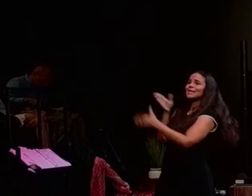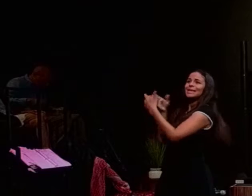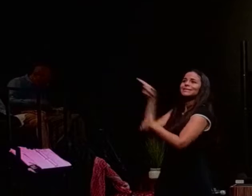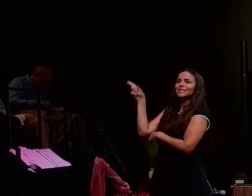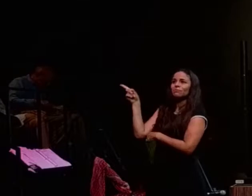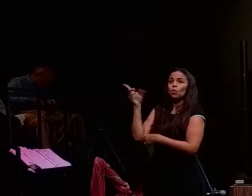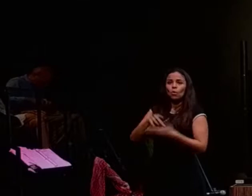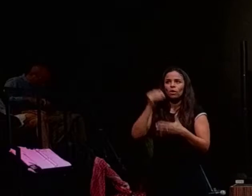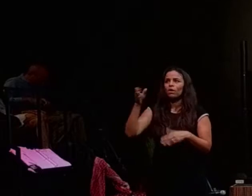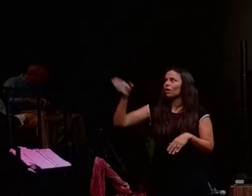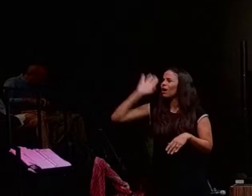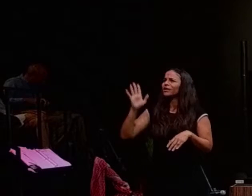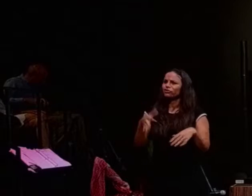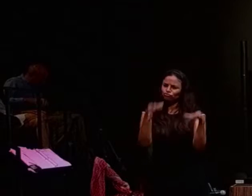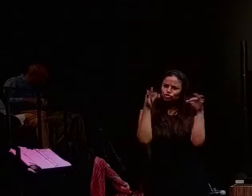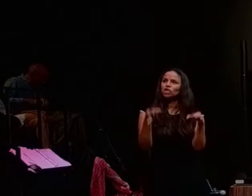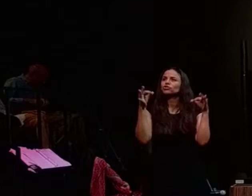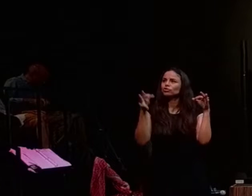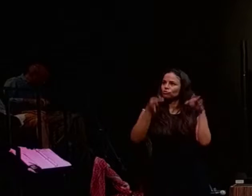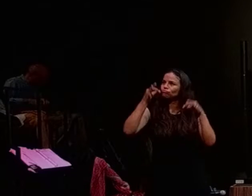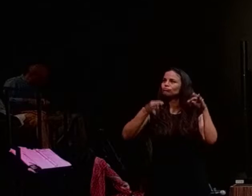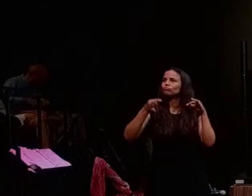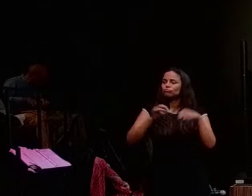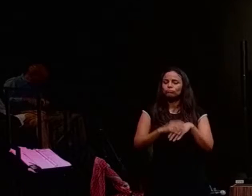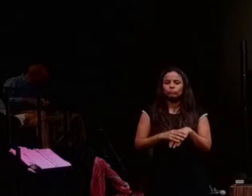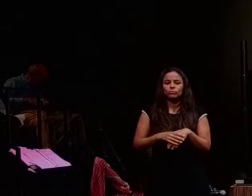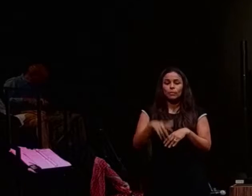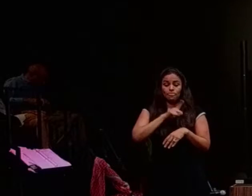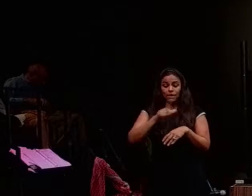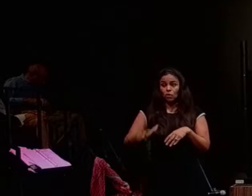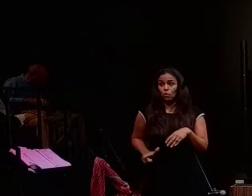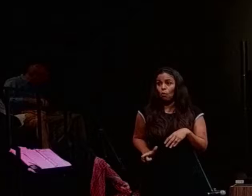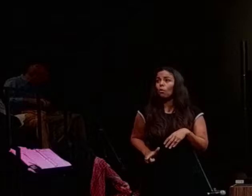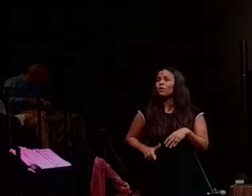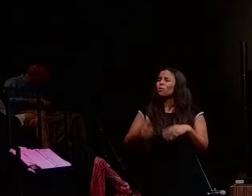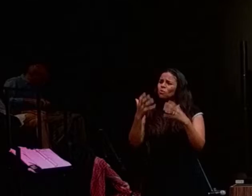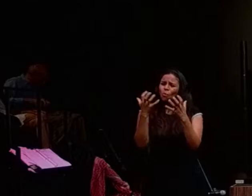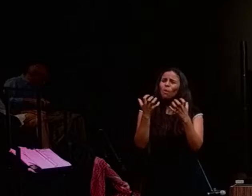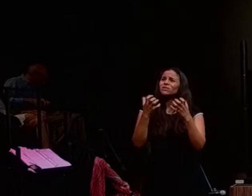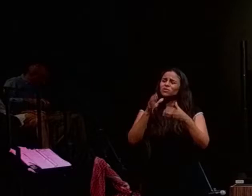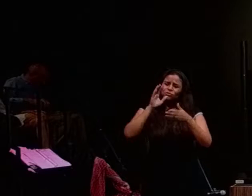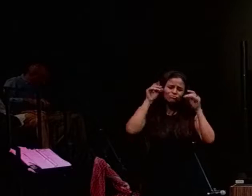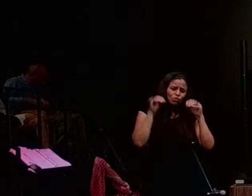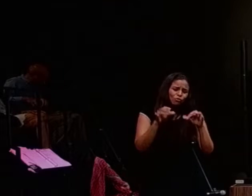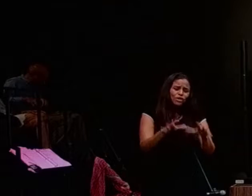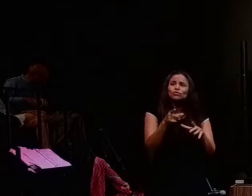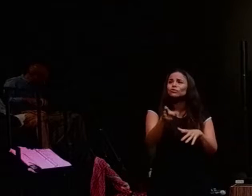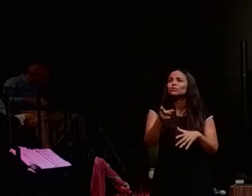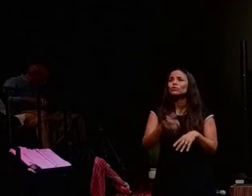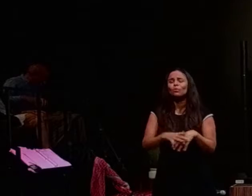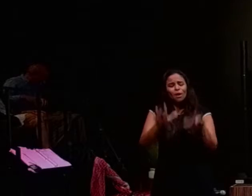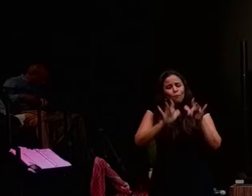also learn that God is just, Isaiah 30:18. Yet the Lord longs to be gracious to you, therefore he will rise up to show